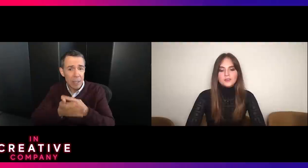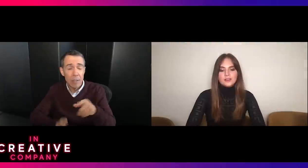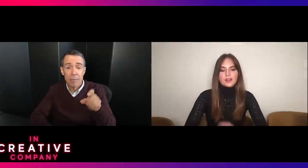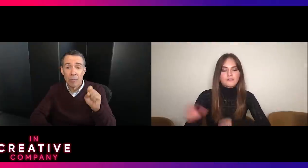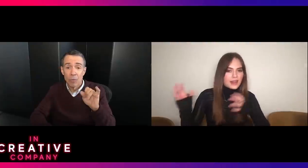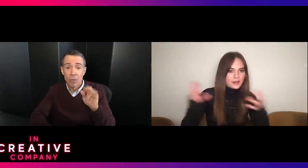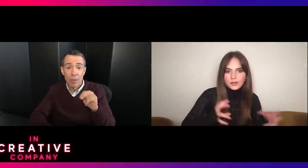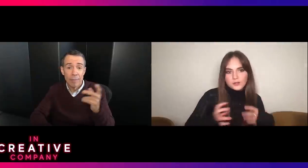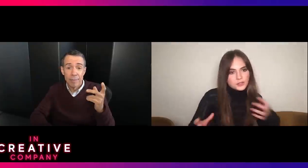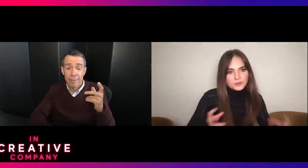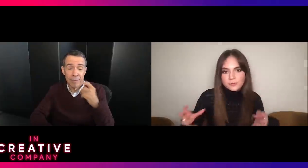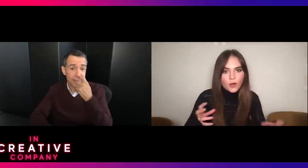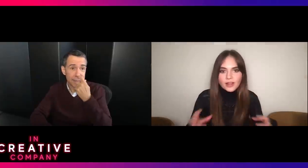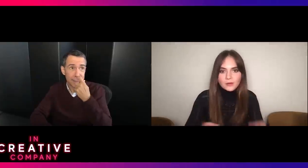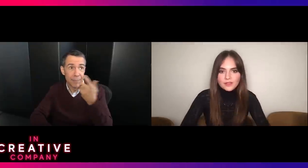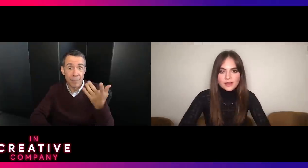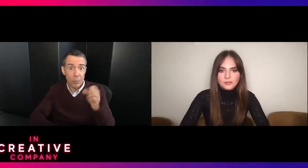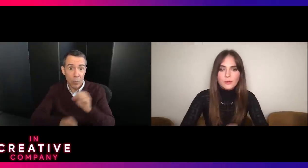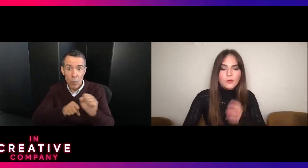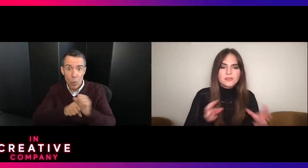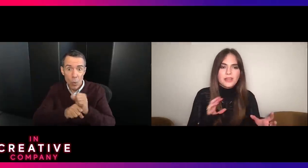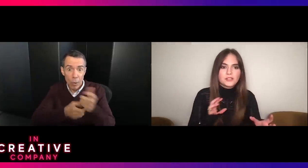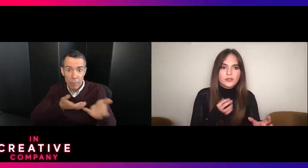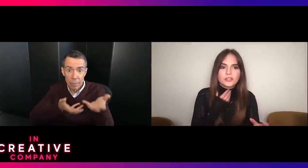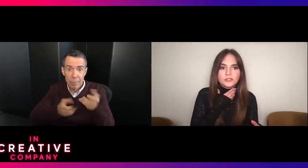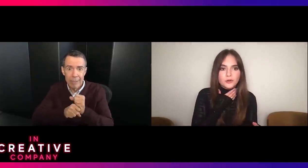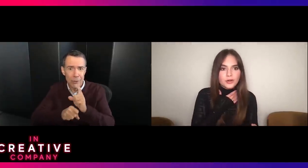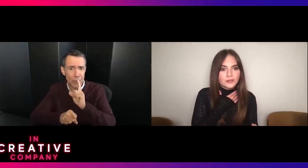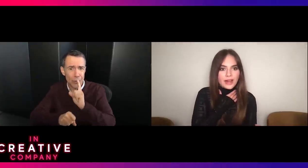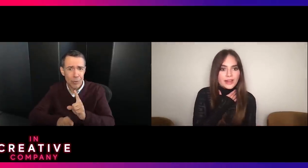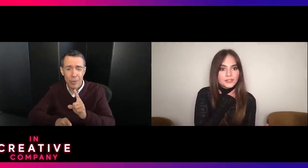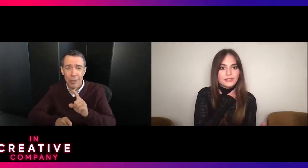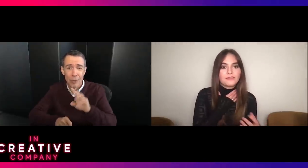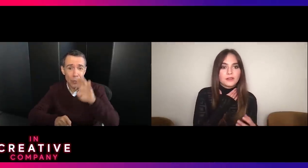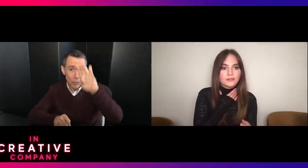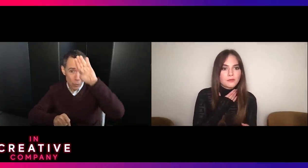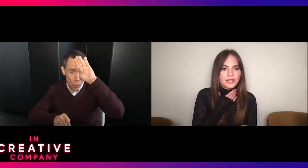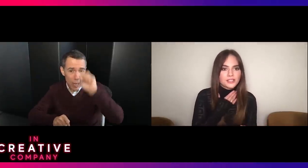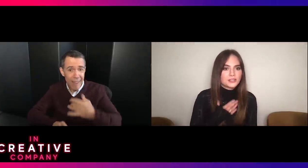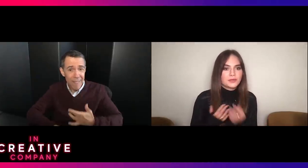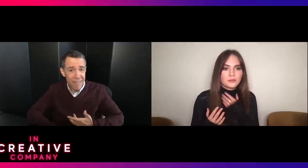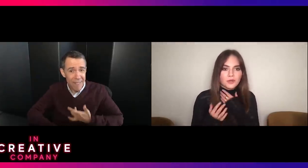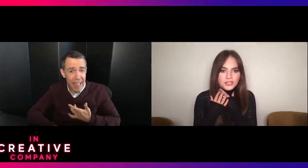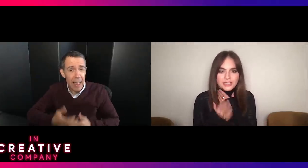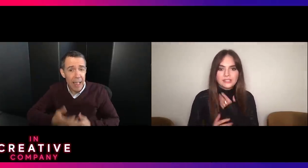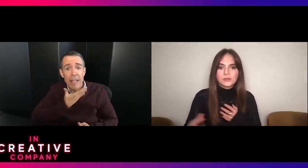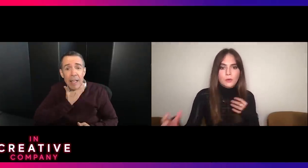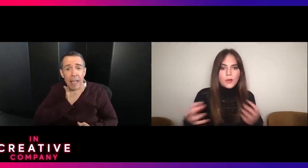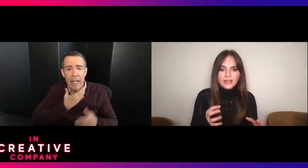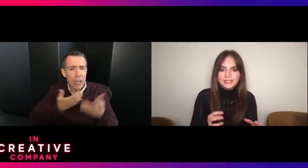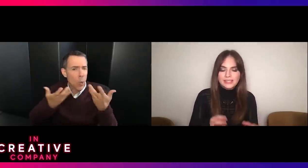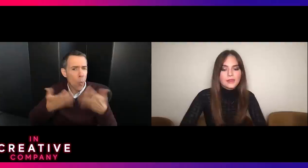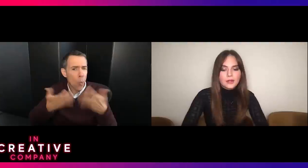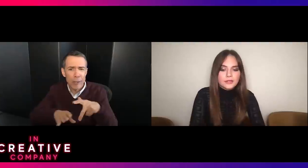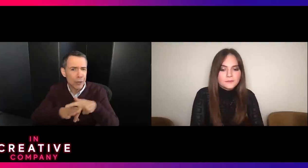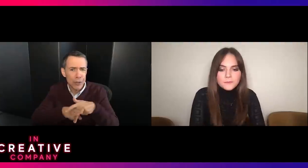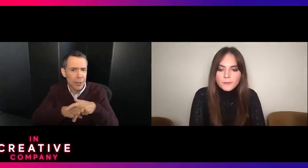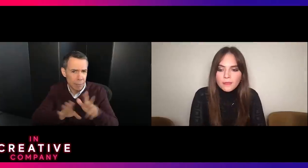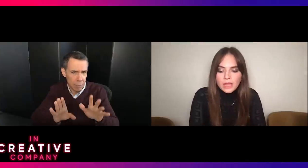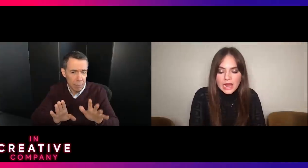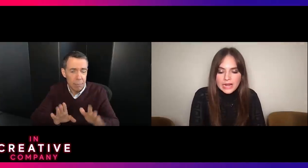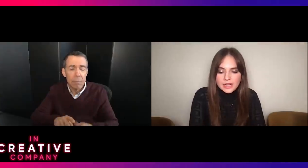Sean kind of, she was working with us and we wanted to make sure that Troy could actually feel the vibrations. We didn't want to cheat it. So we were working